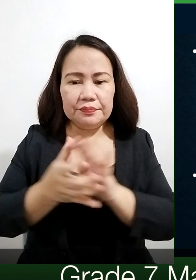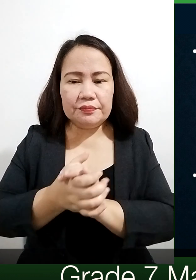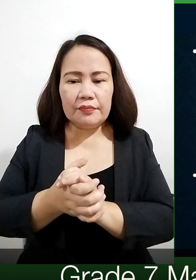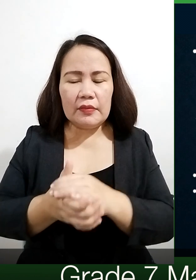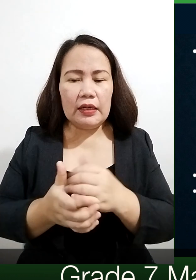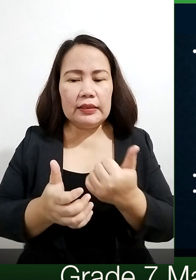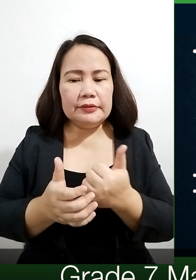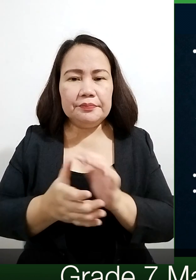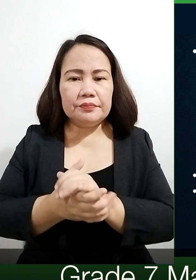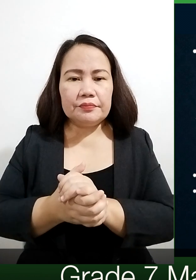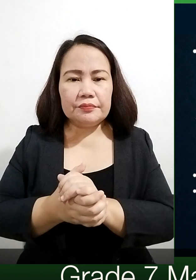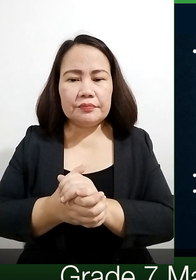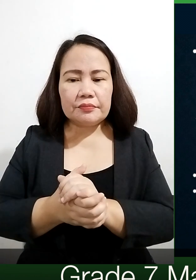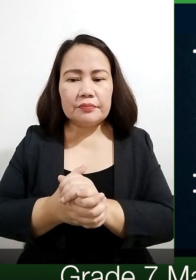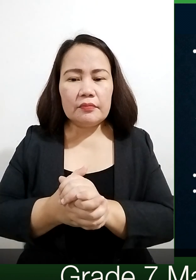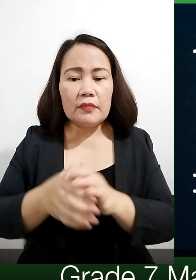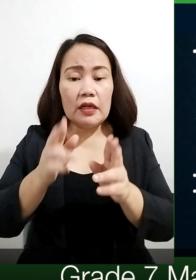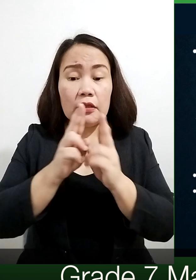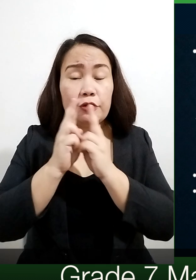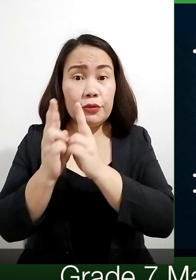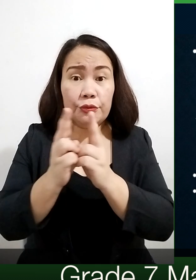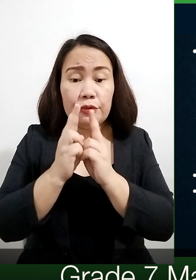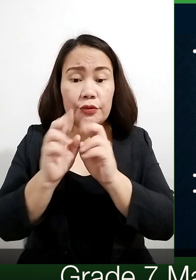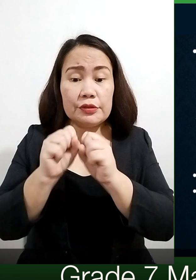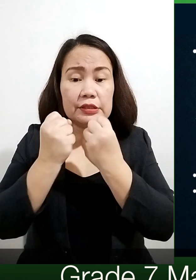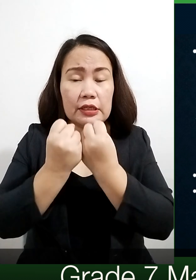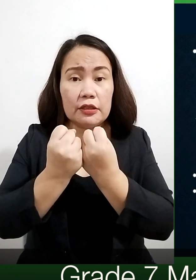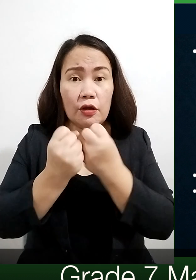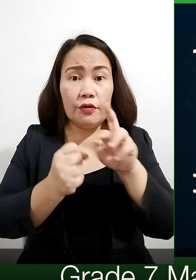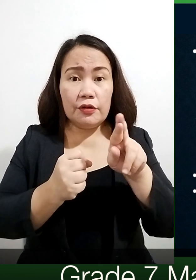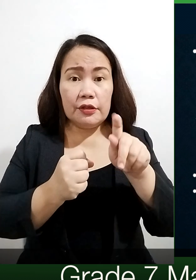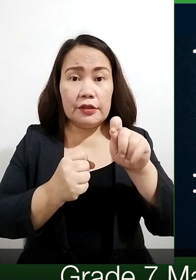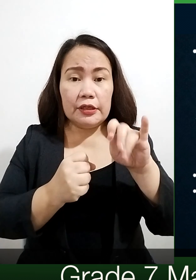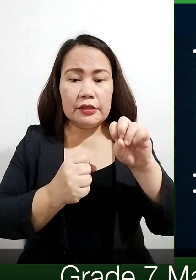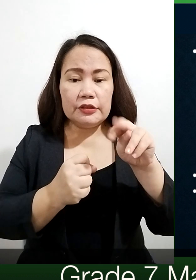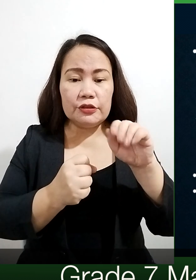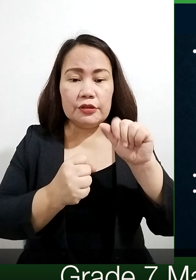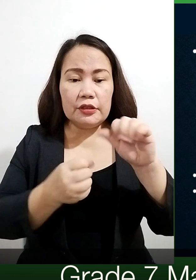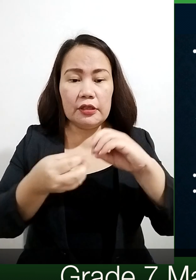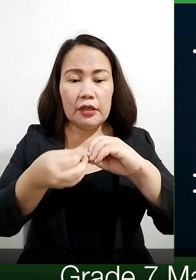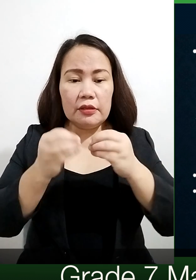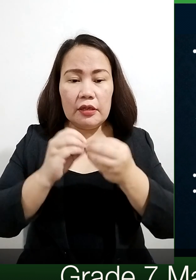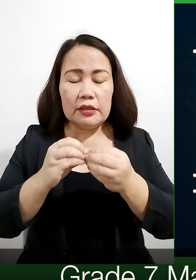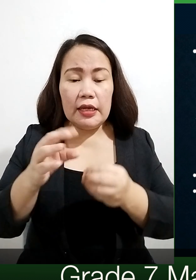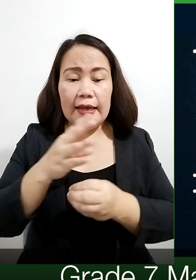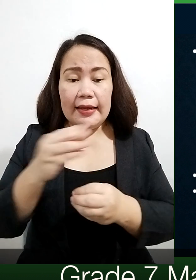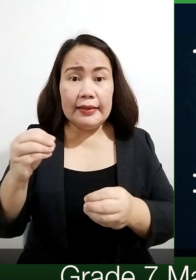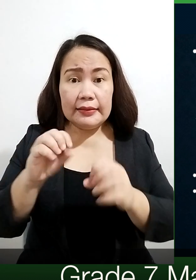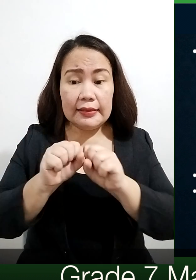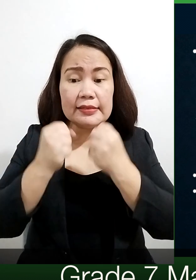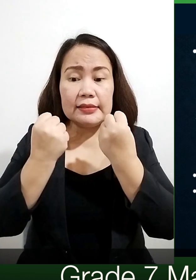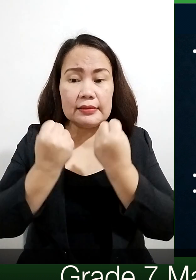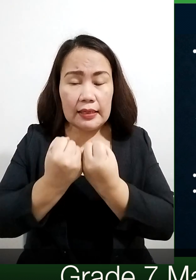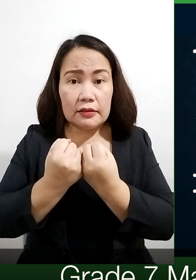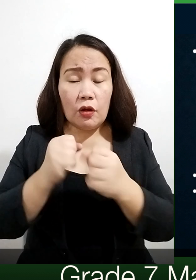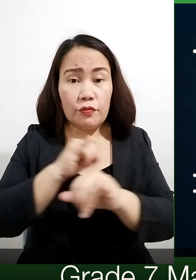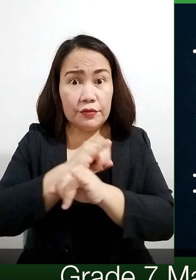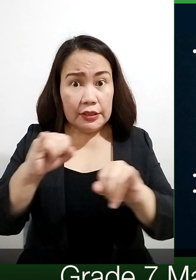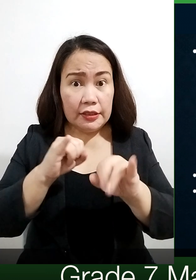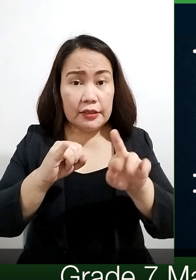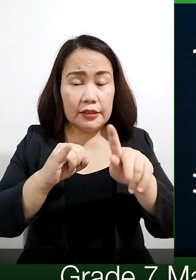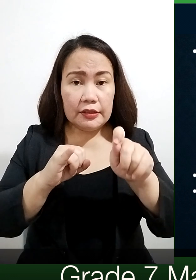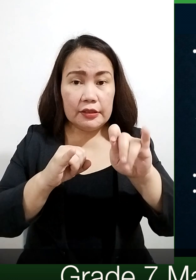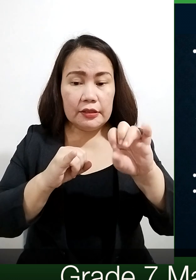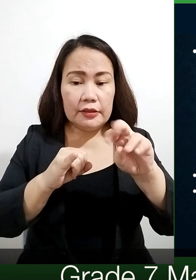is true. Another, the union of the set of rational numbers and the set of irrational numbers is the set